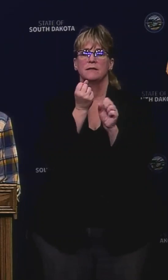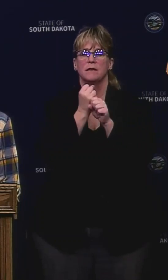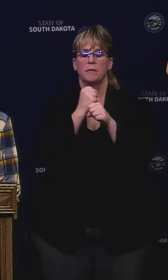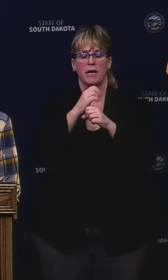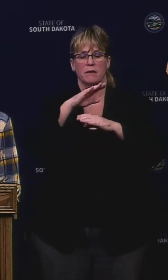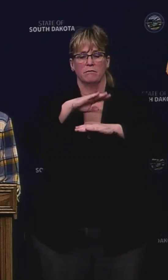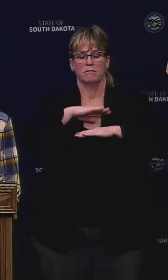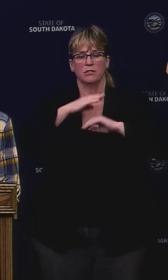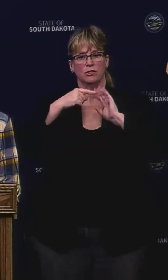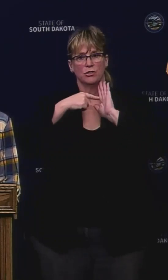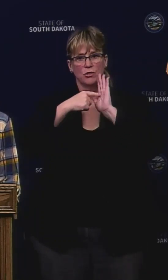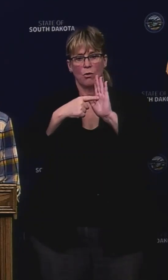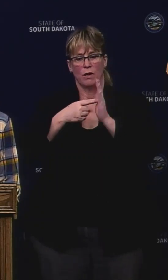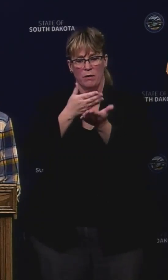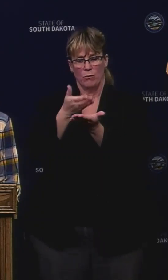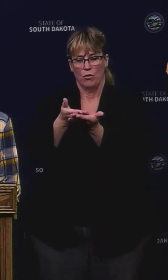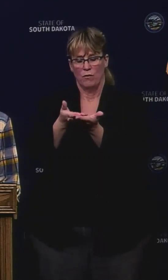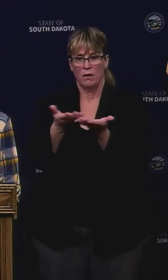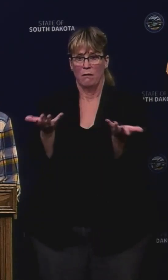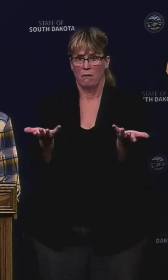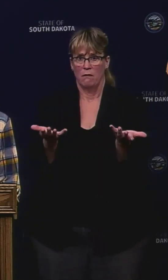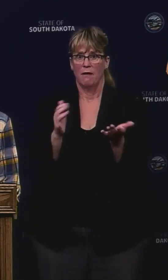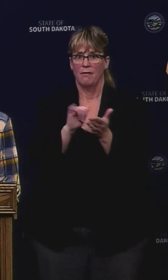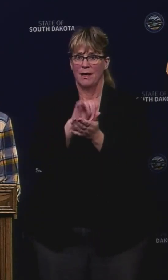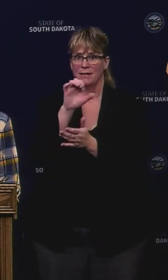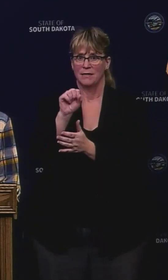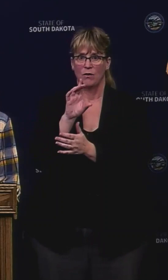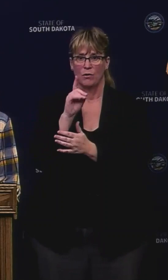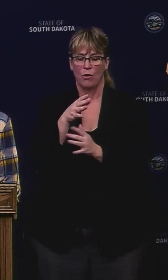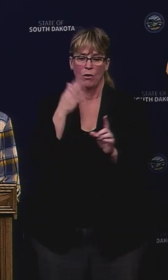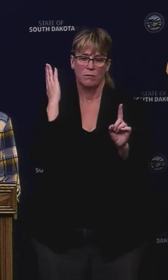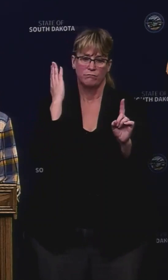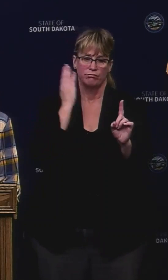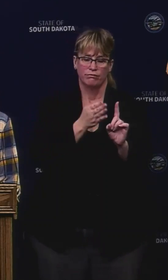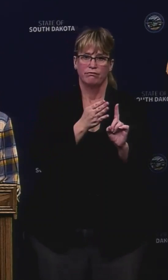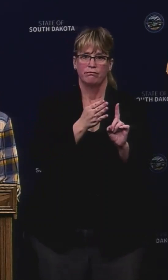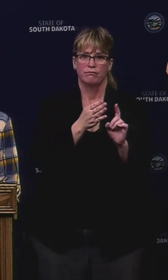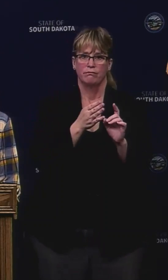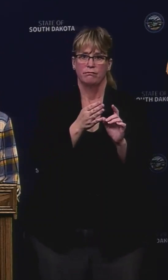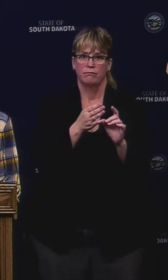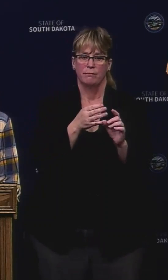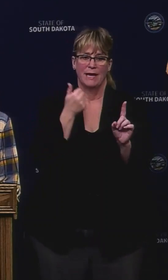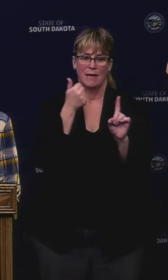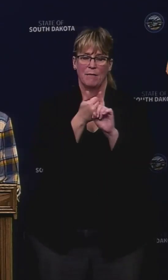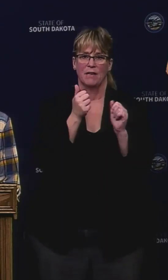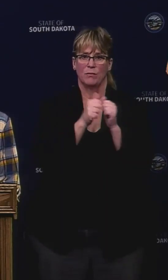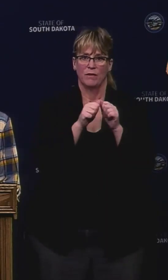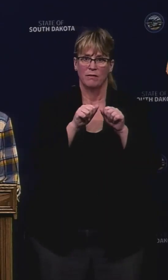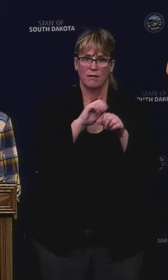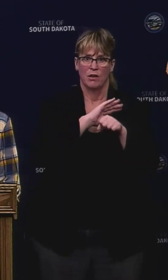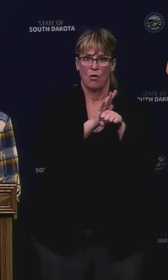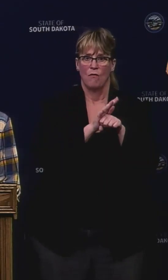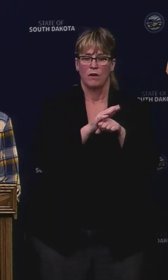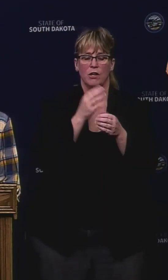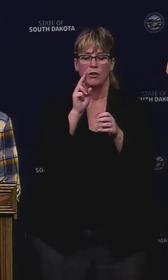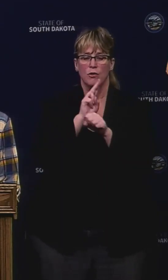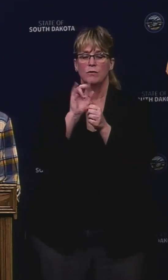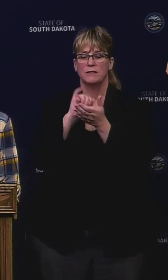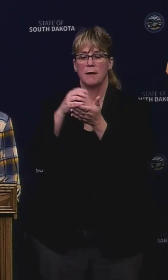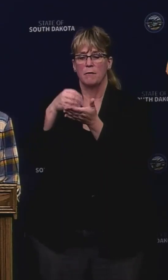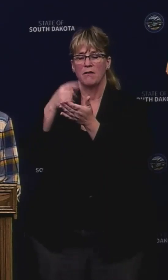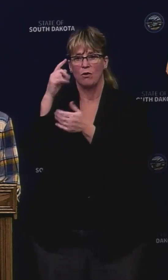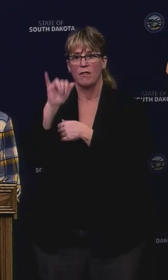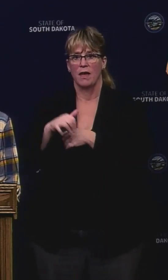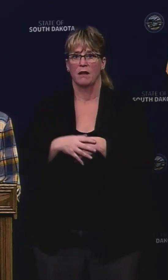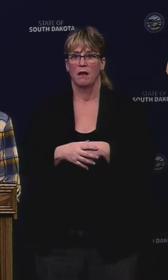needs, showing and proving that we directly were impacted by the virus, and to let us use some of these revenues for that. What